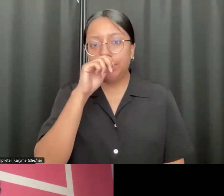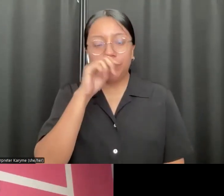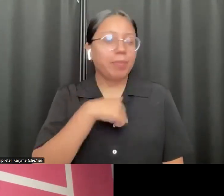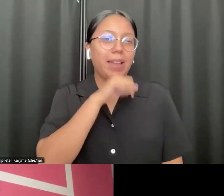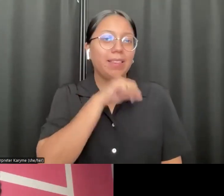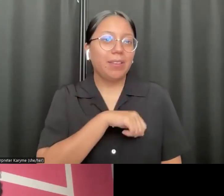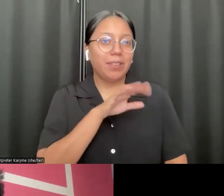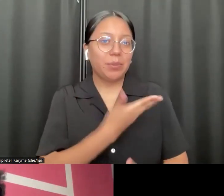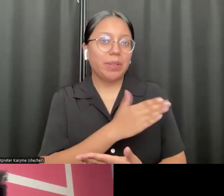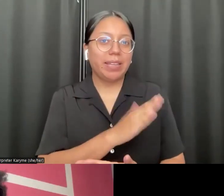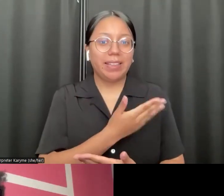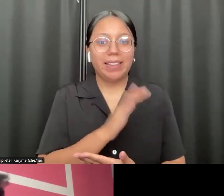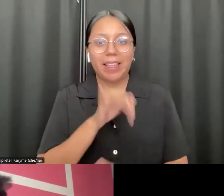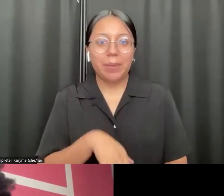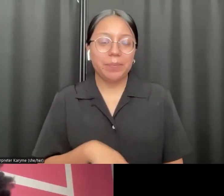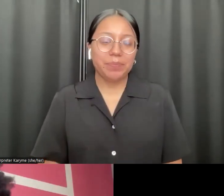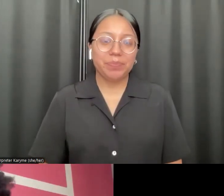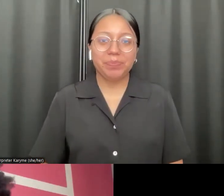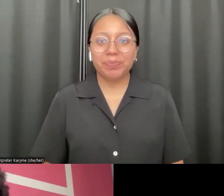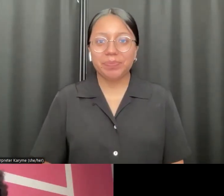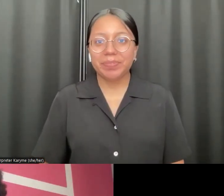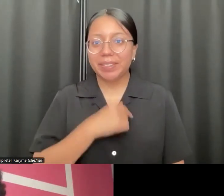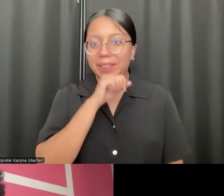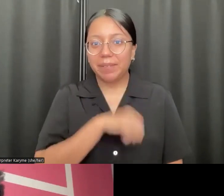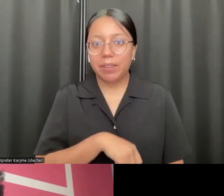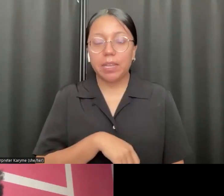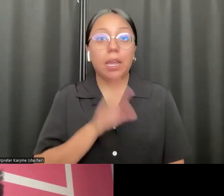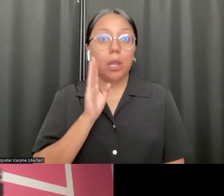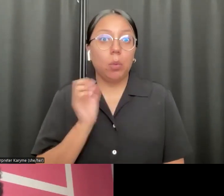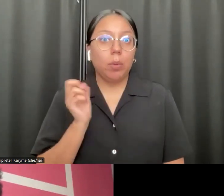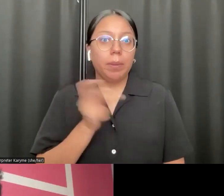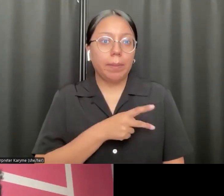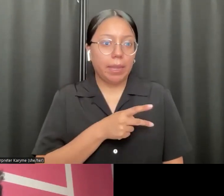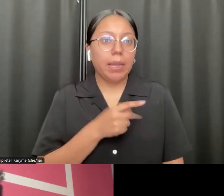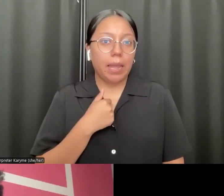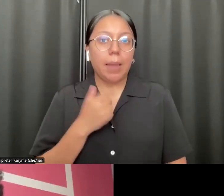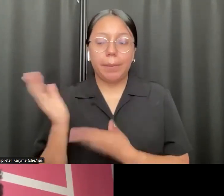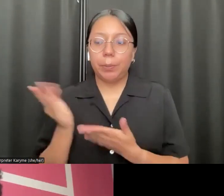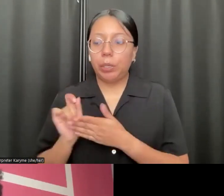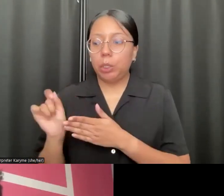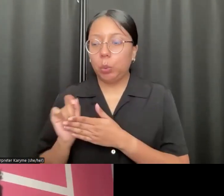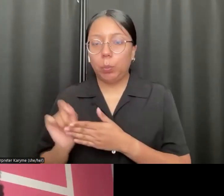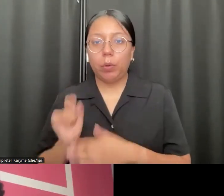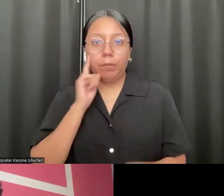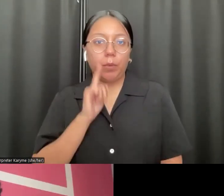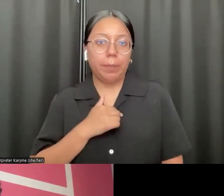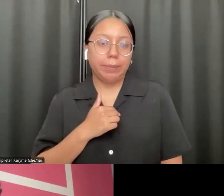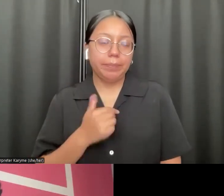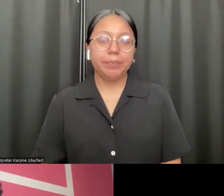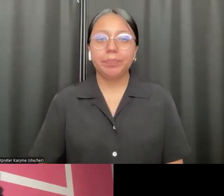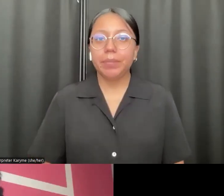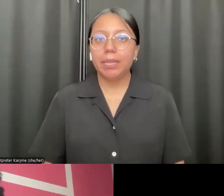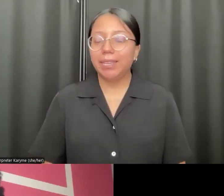to bring me in. And I'll be right back. I'm going to get a notebook so I can journal as well. Okay, awesome. Thanks, everybody. So